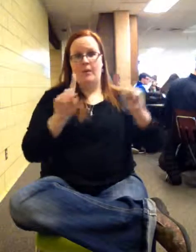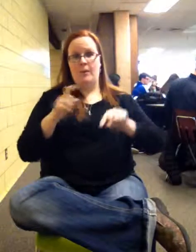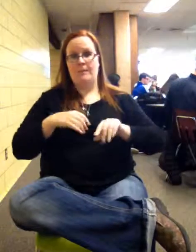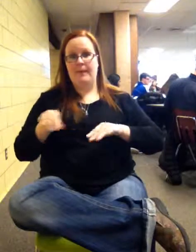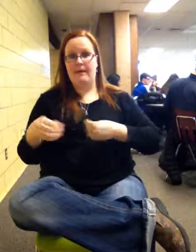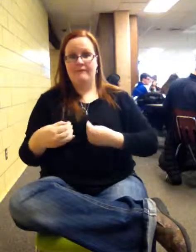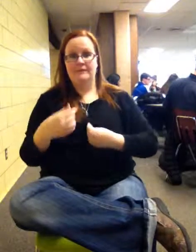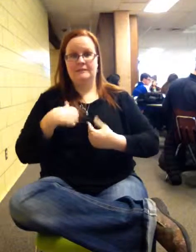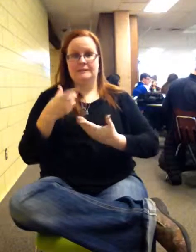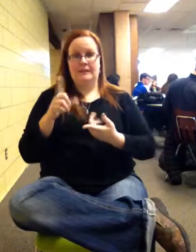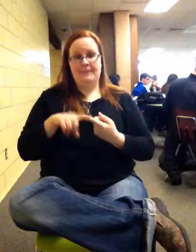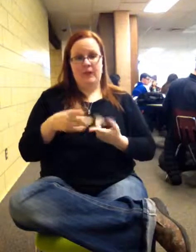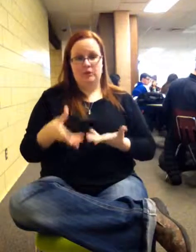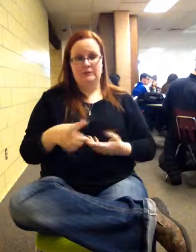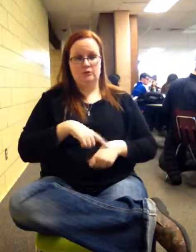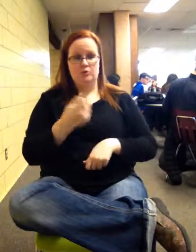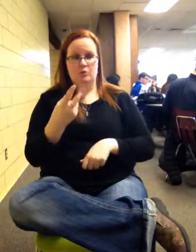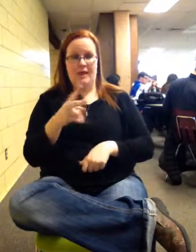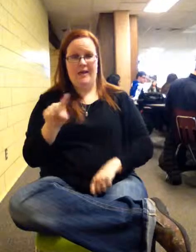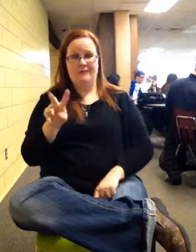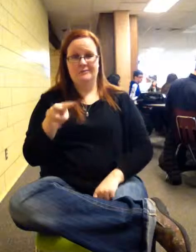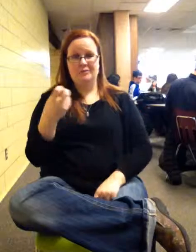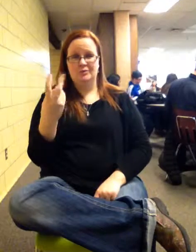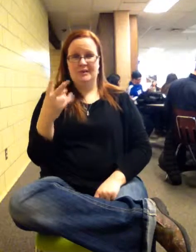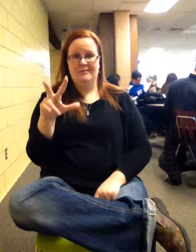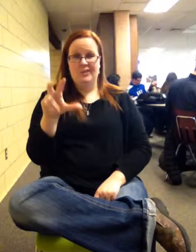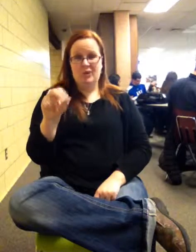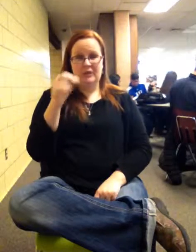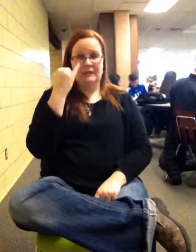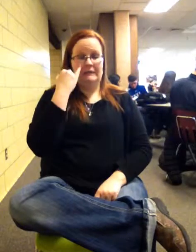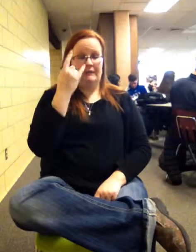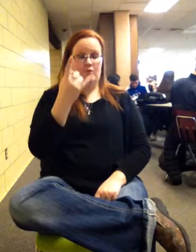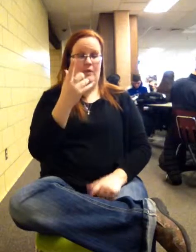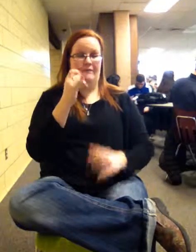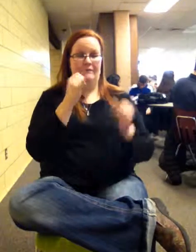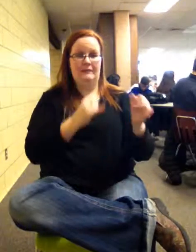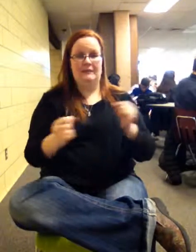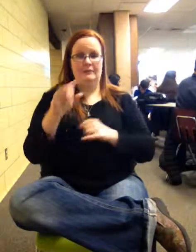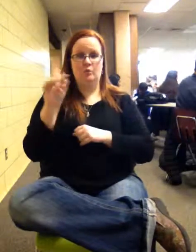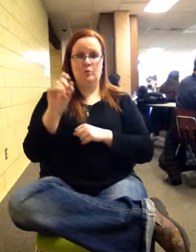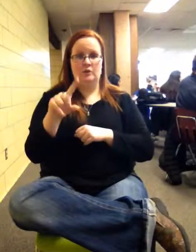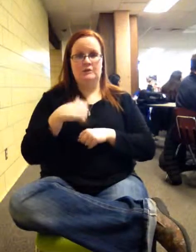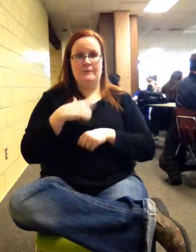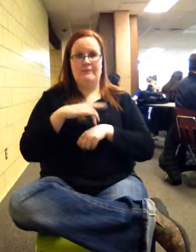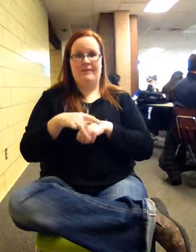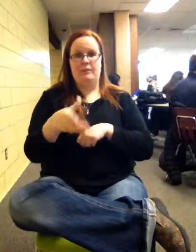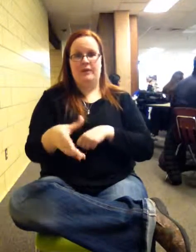until about 12 or 12:30 today. And if you want to give me individual questions, I'll be available.